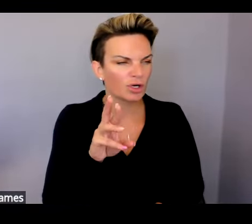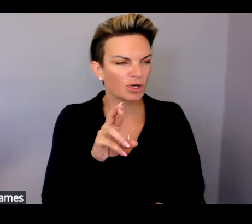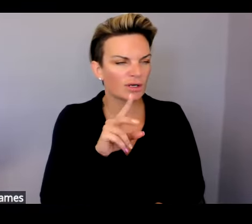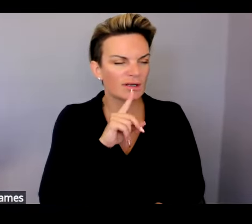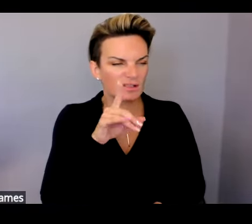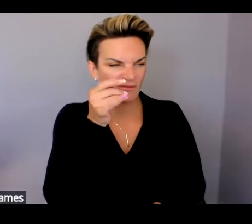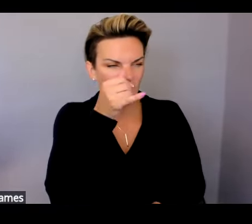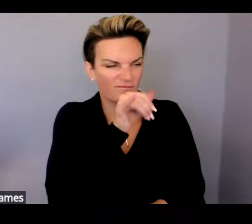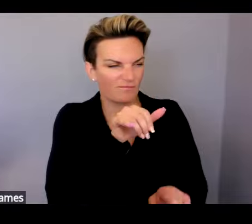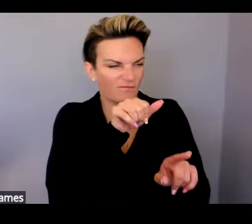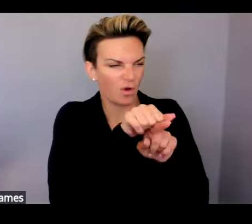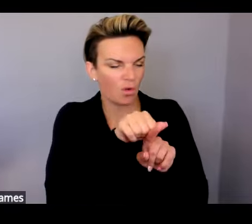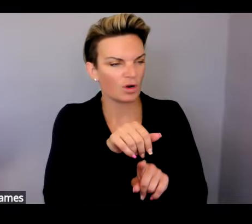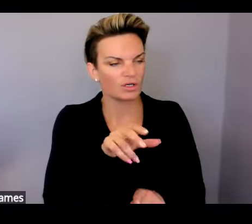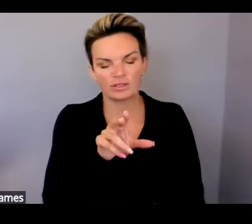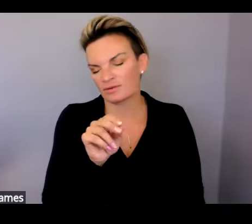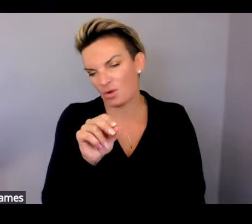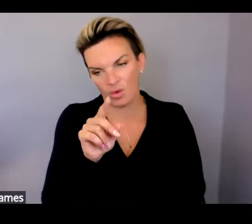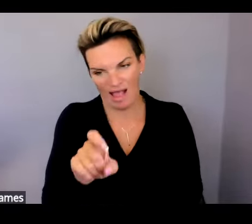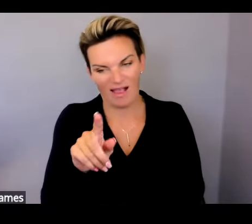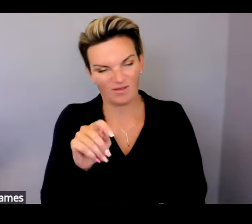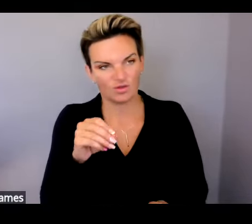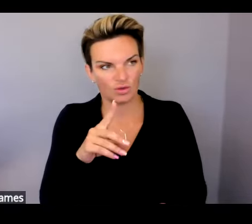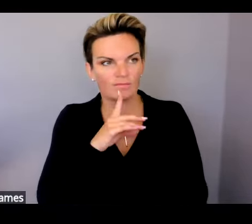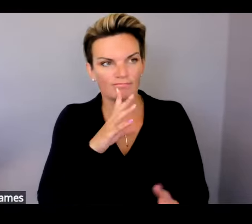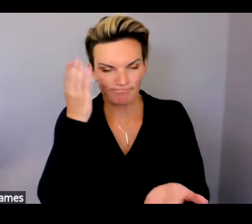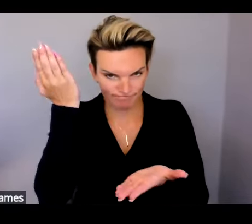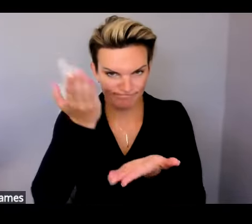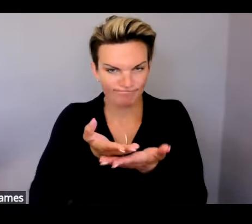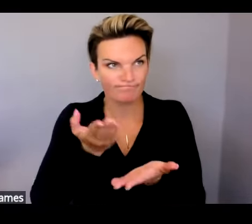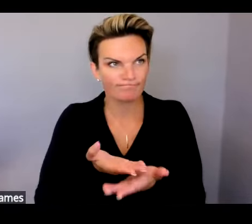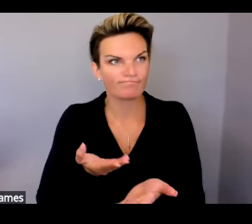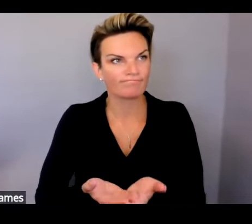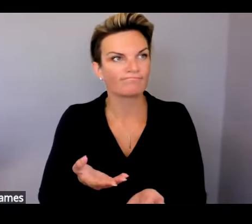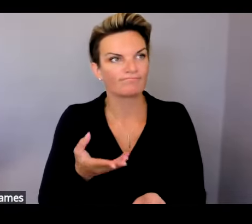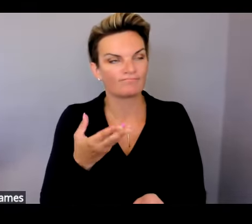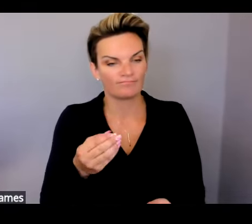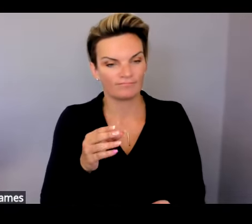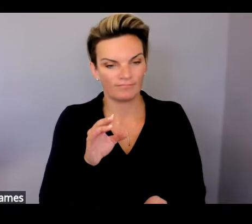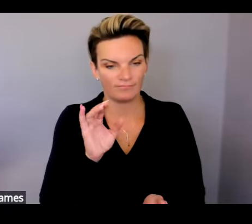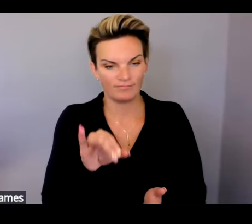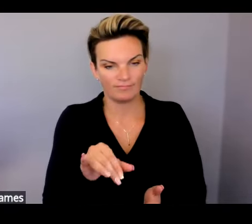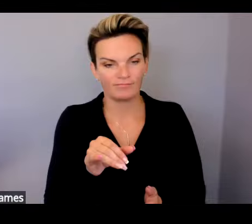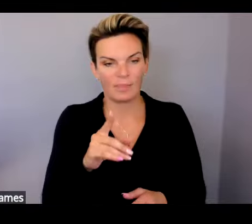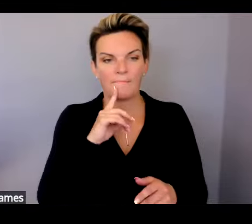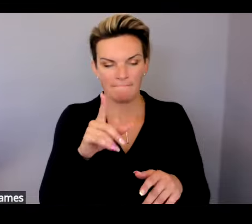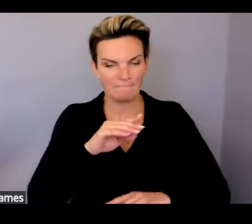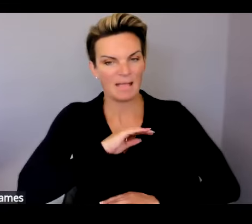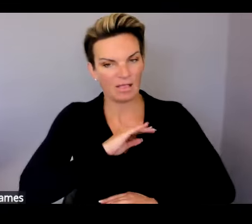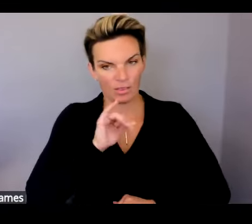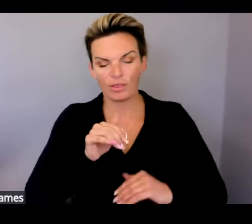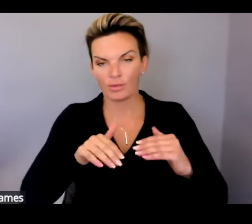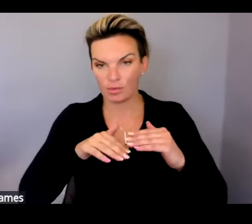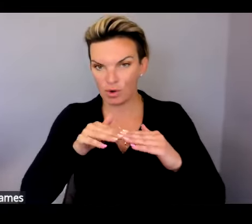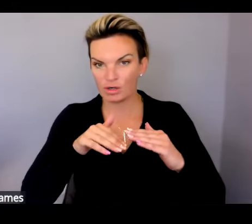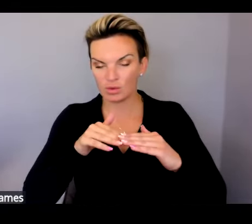why Mr. Brewer's signature doesn't match. And so you got that. Then you've met the threshold. Then I think there has to be a very tight